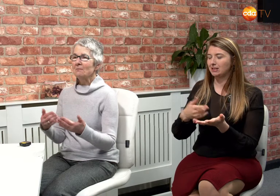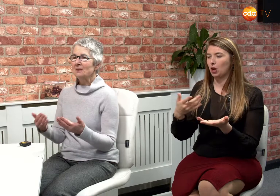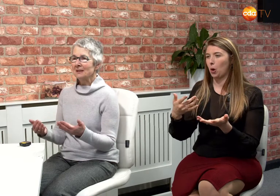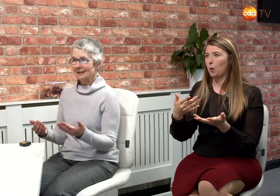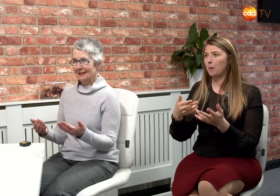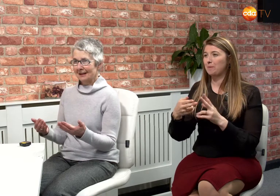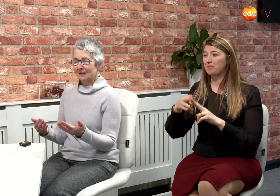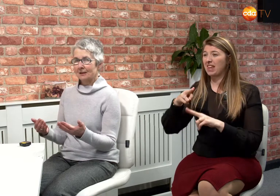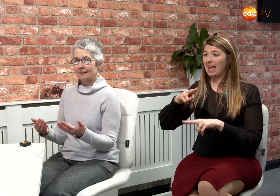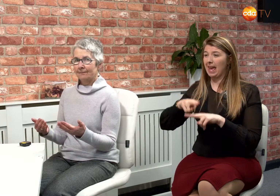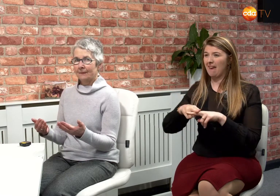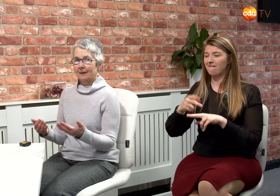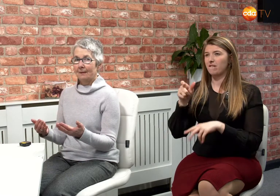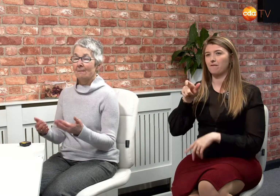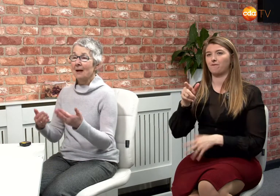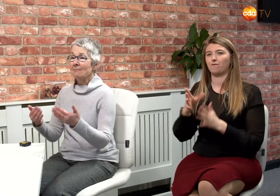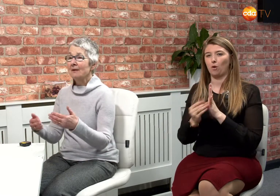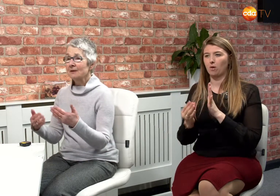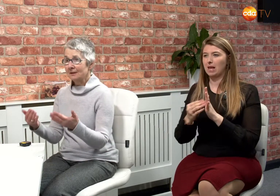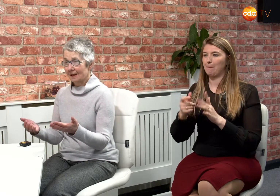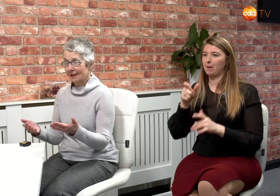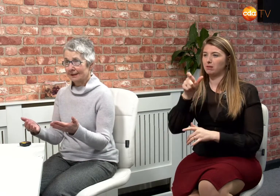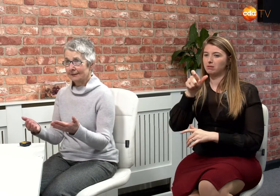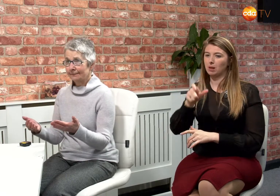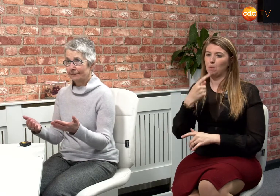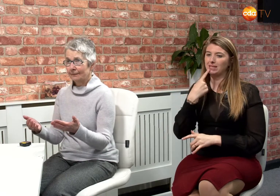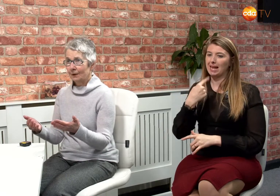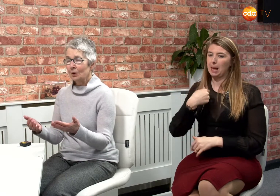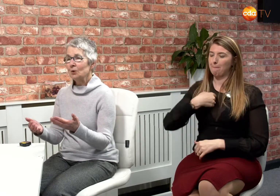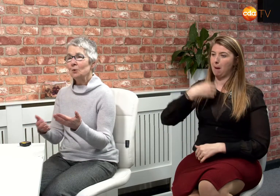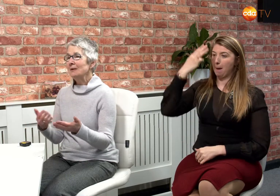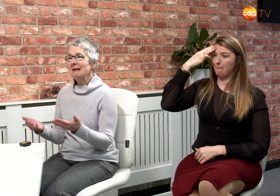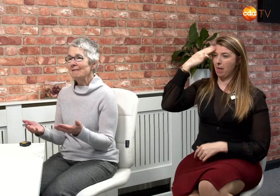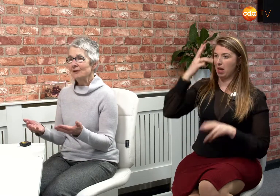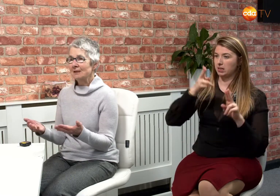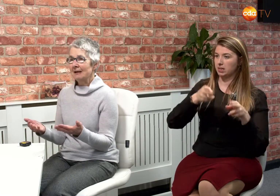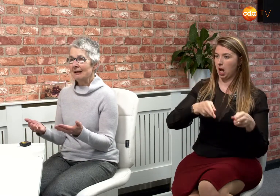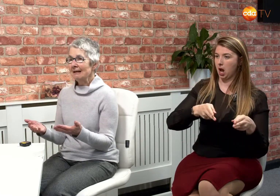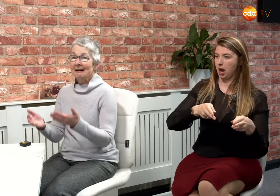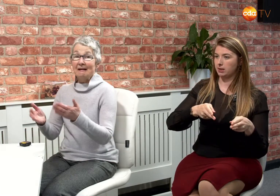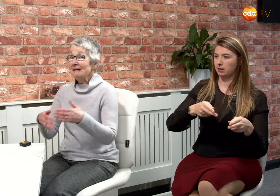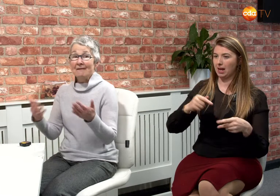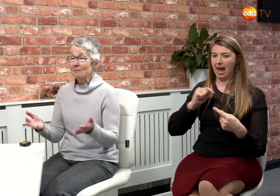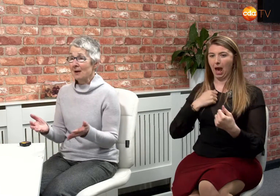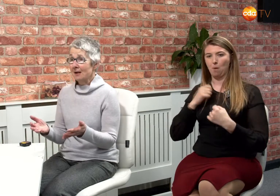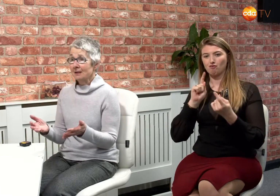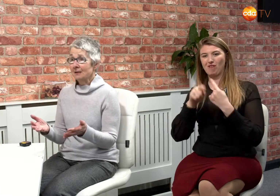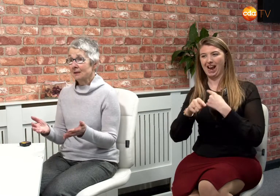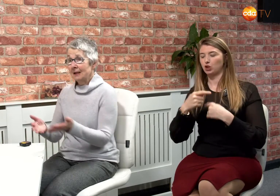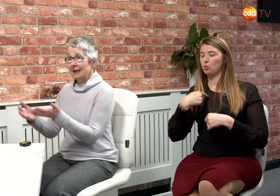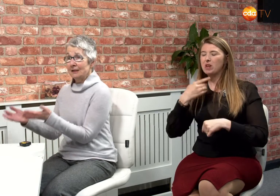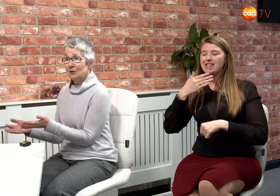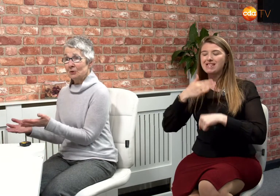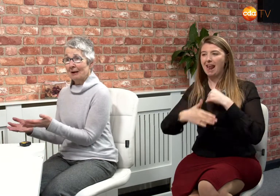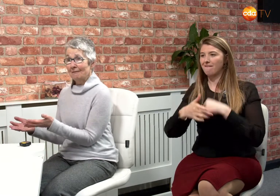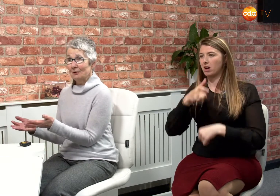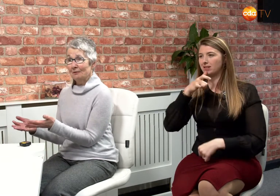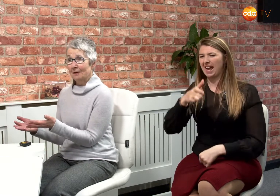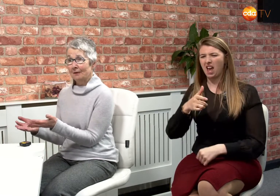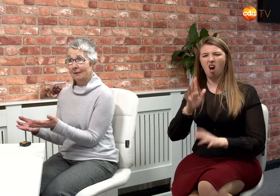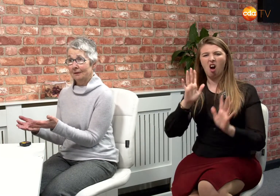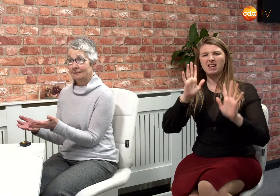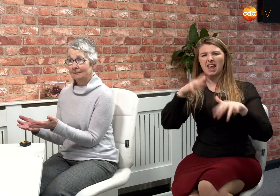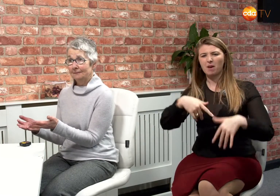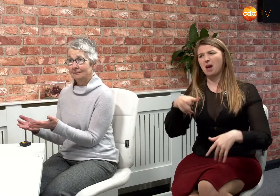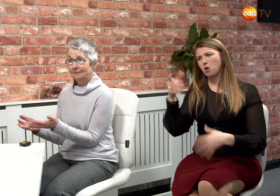Because if somebody said, my mother died, you would never say, never mind, at least you have